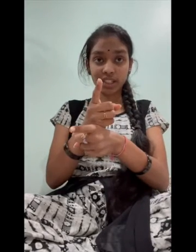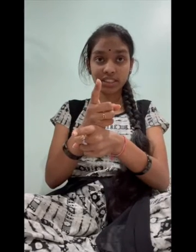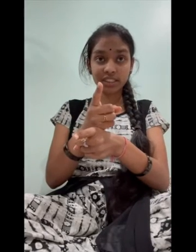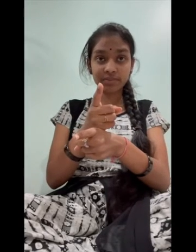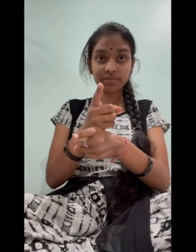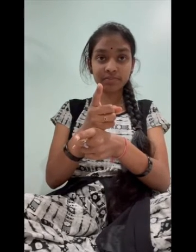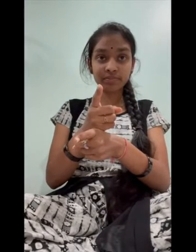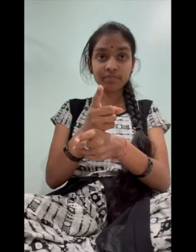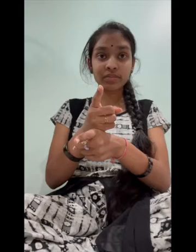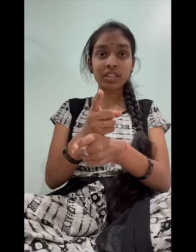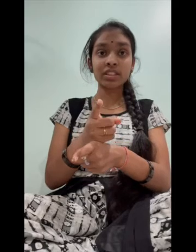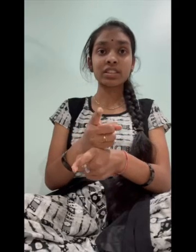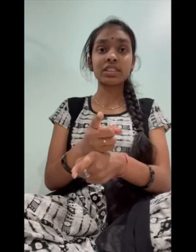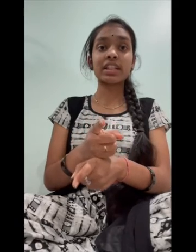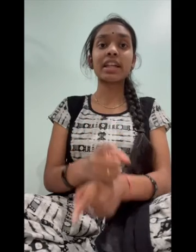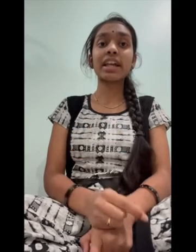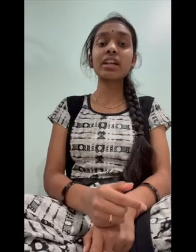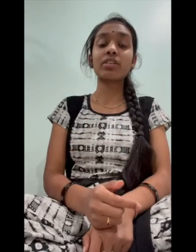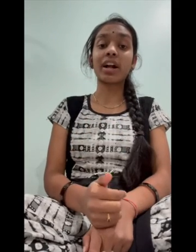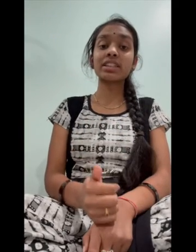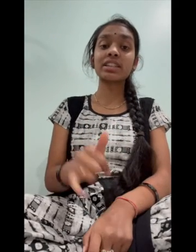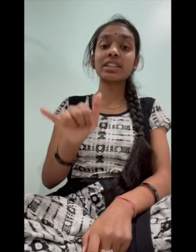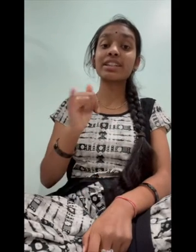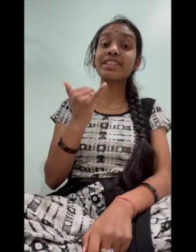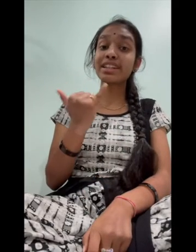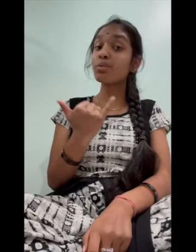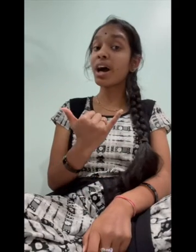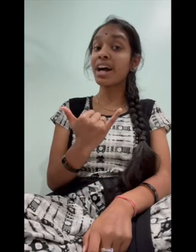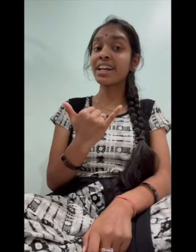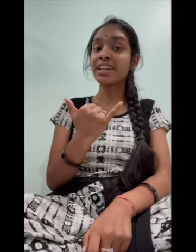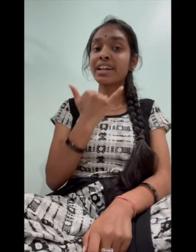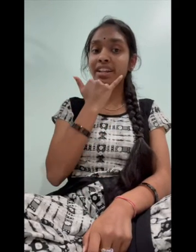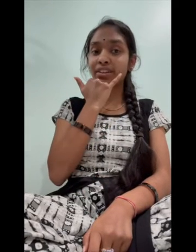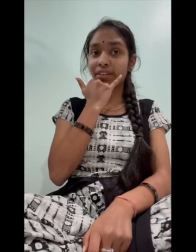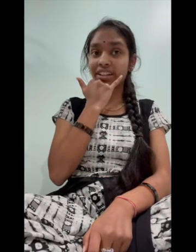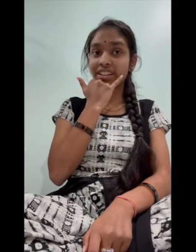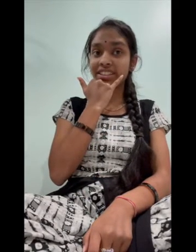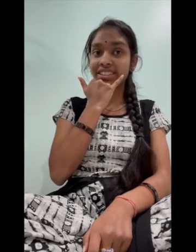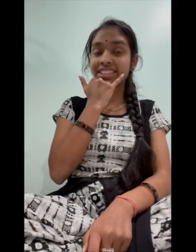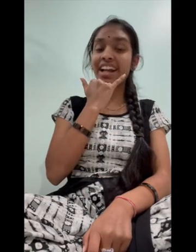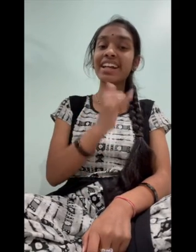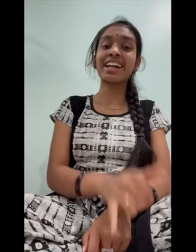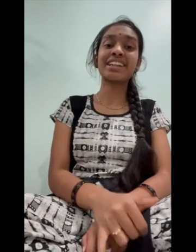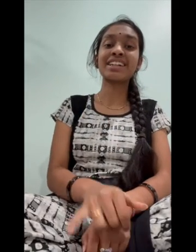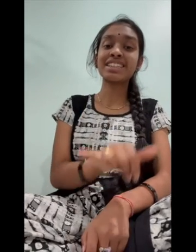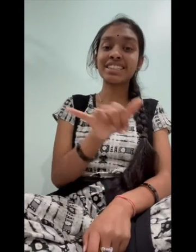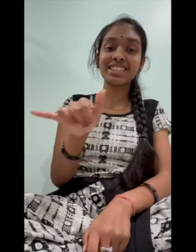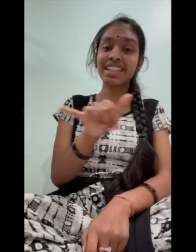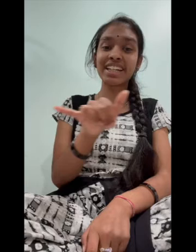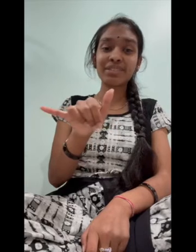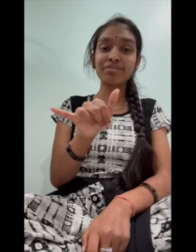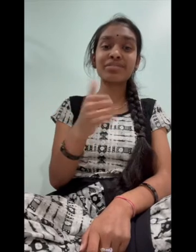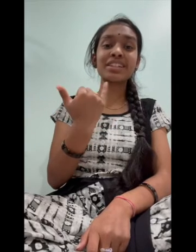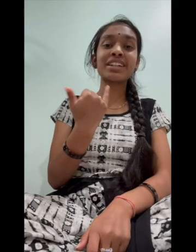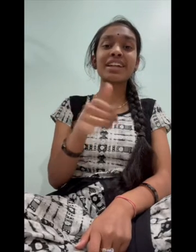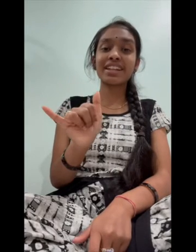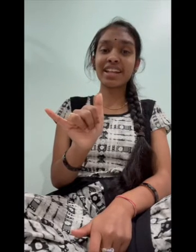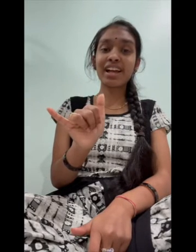Correct. To say incorrect, you take the Y, and you do it like this. Again, same,